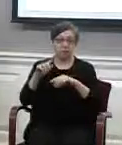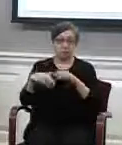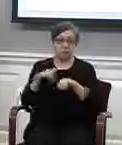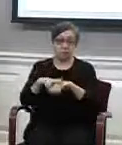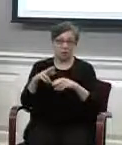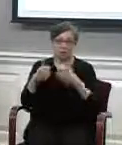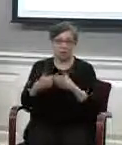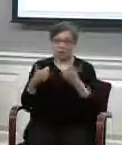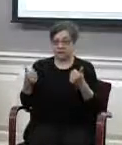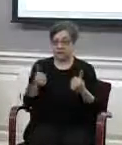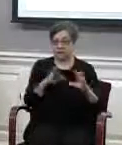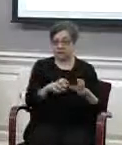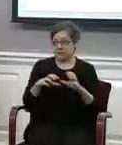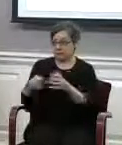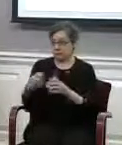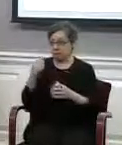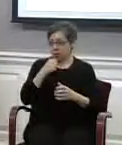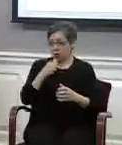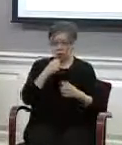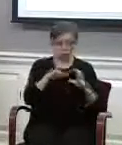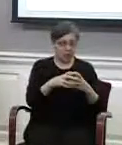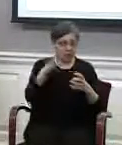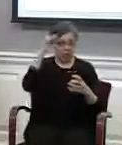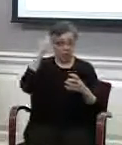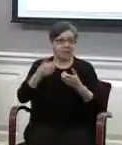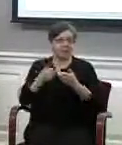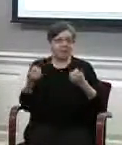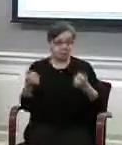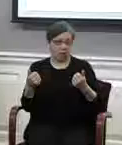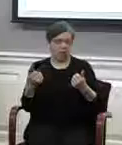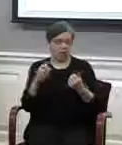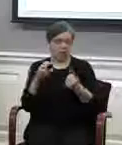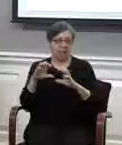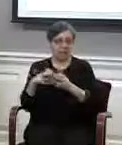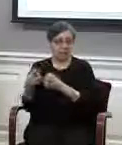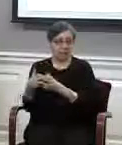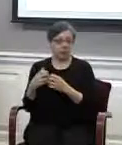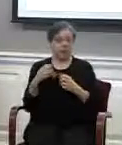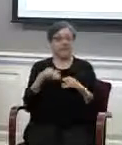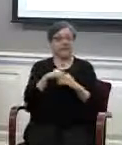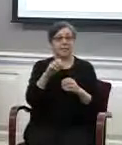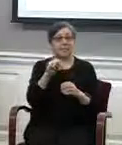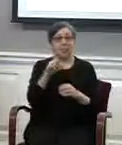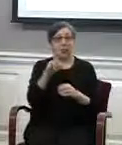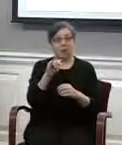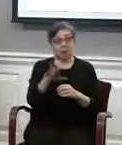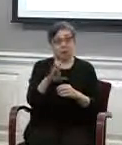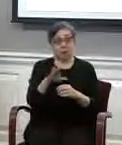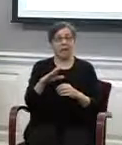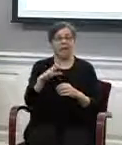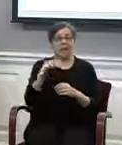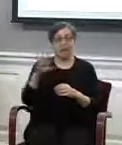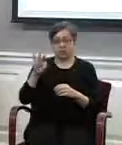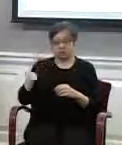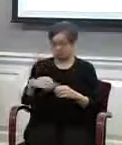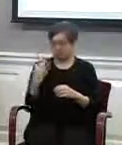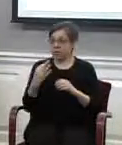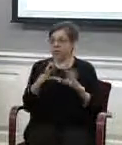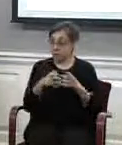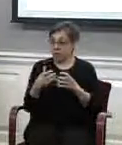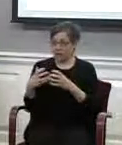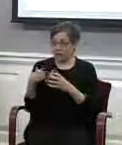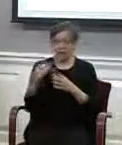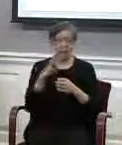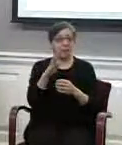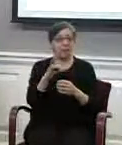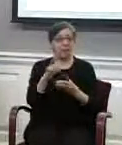classrooms. It runs both the Arabic English and Arabic French bilingual programs of the national curriculum, as well as